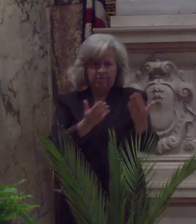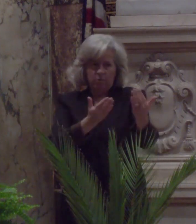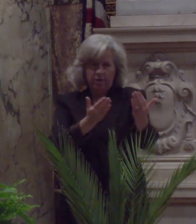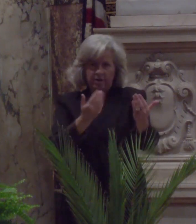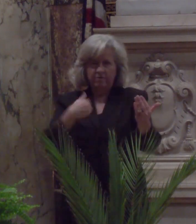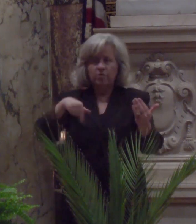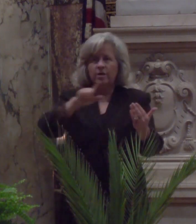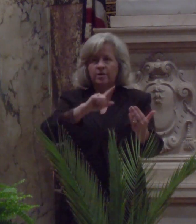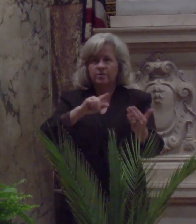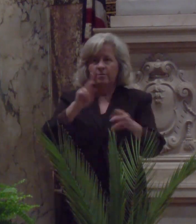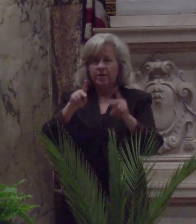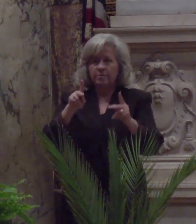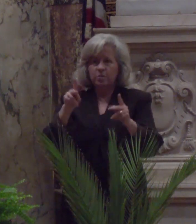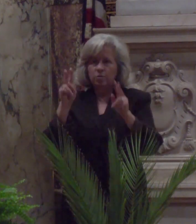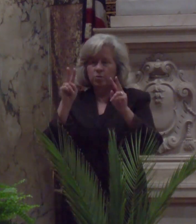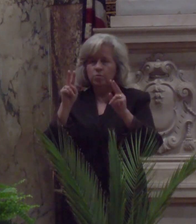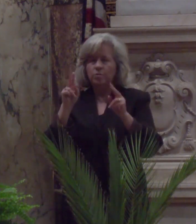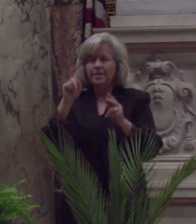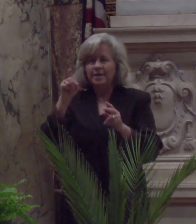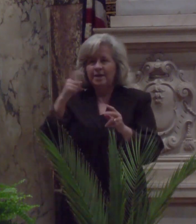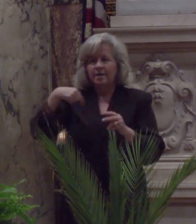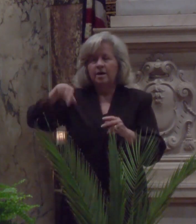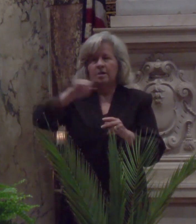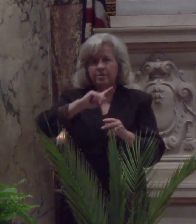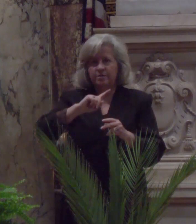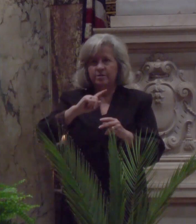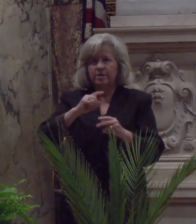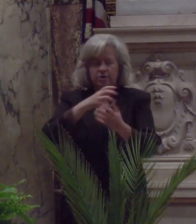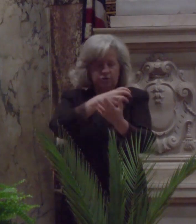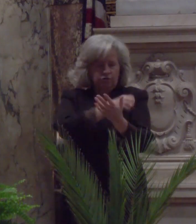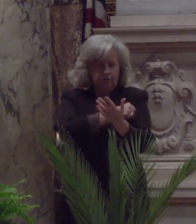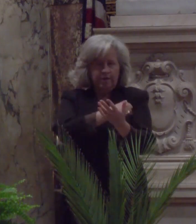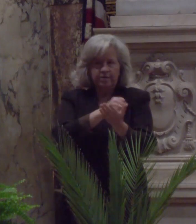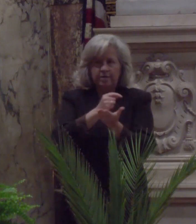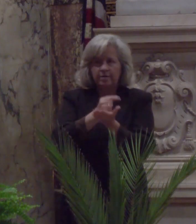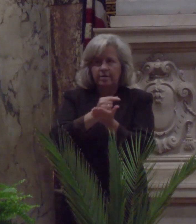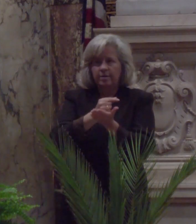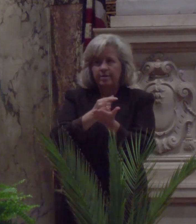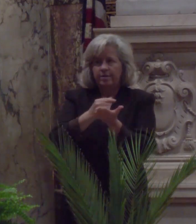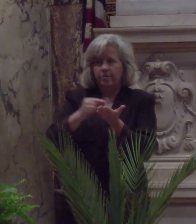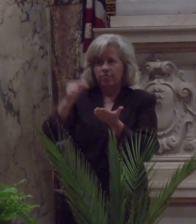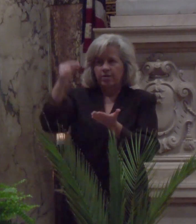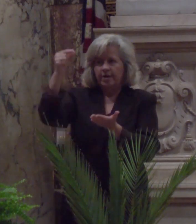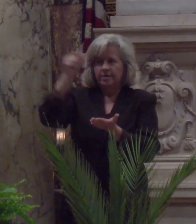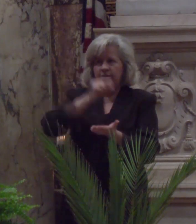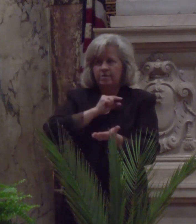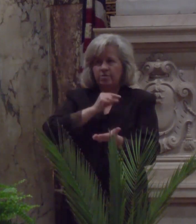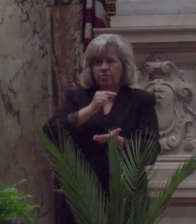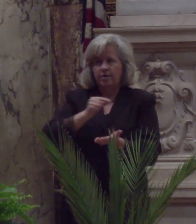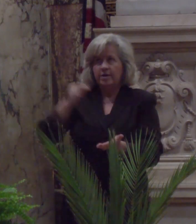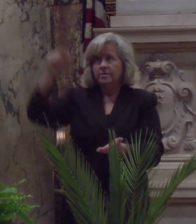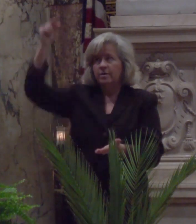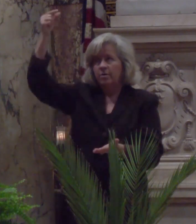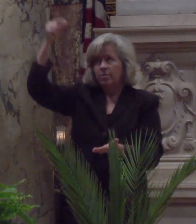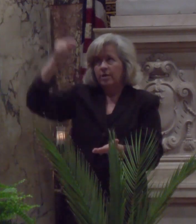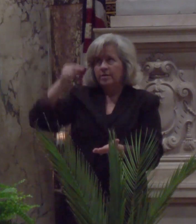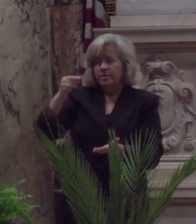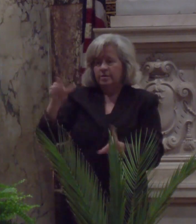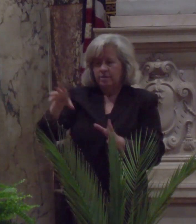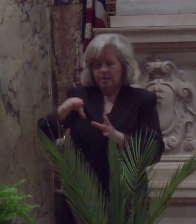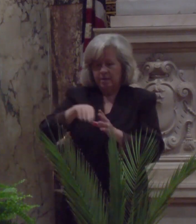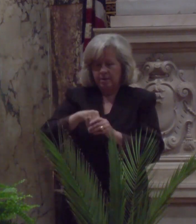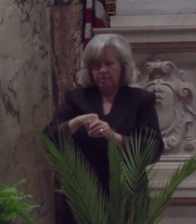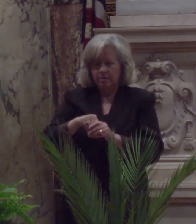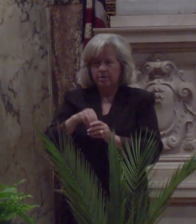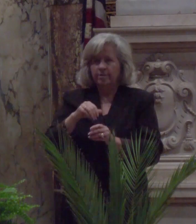us to strengthen, recognize, and foster the grace that lives within us. Let us not quench